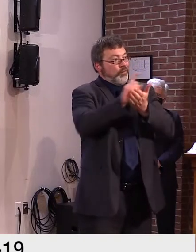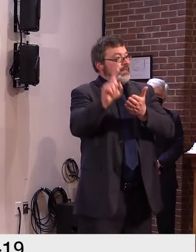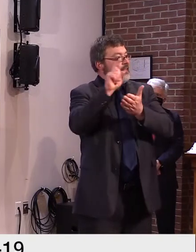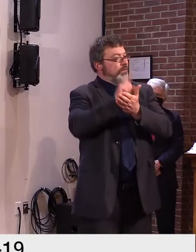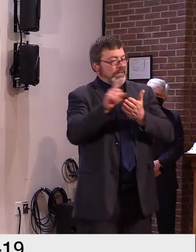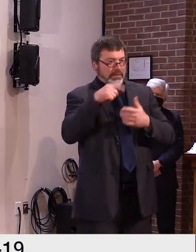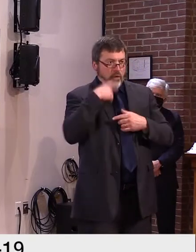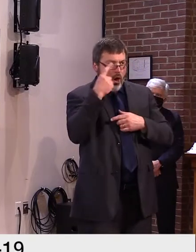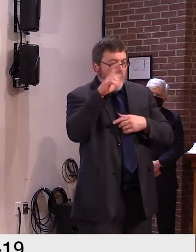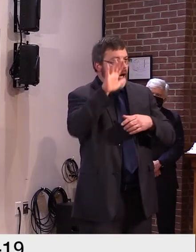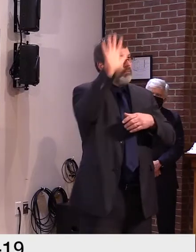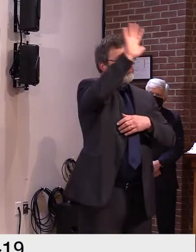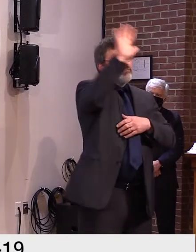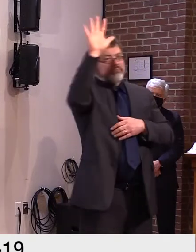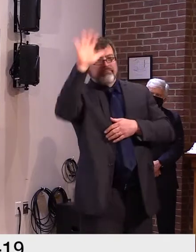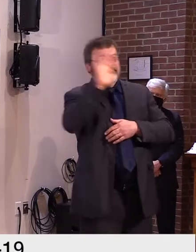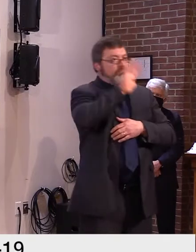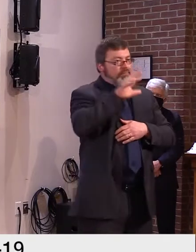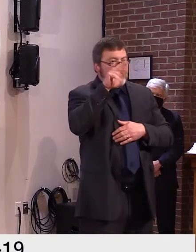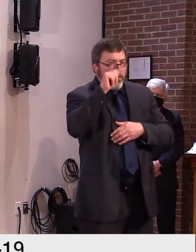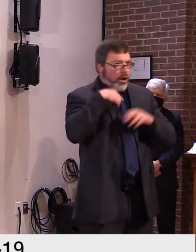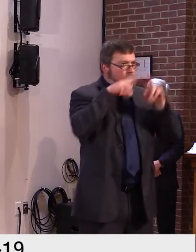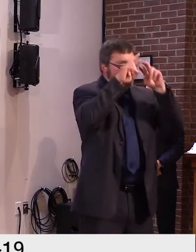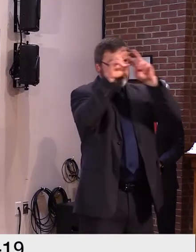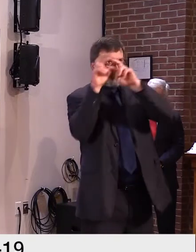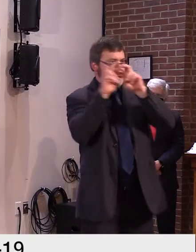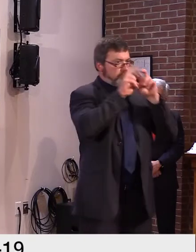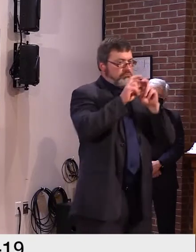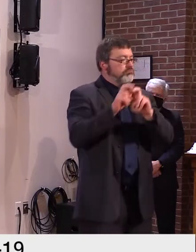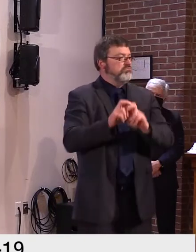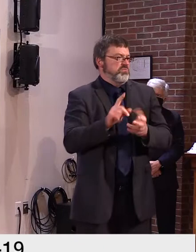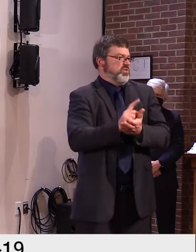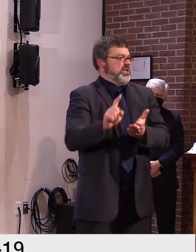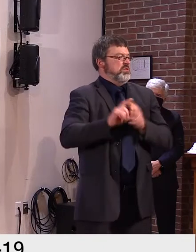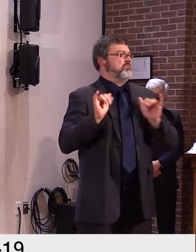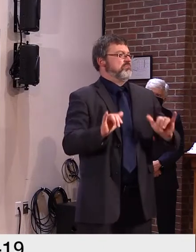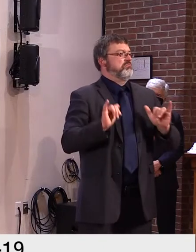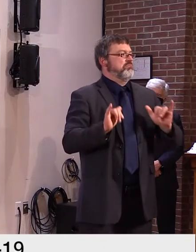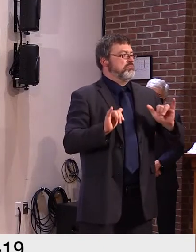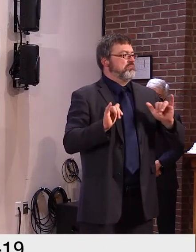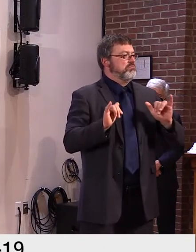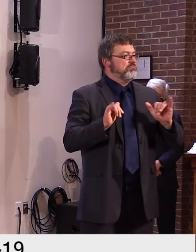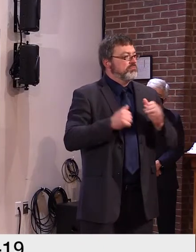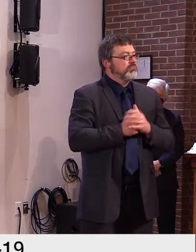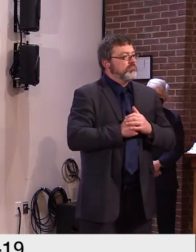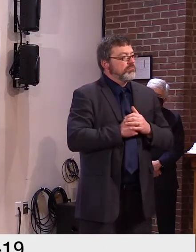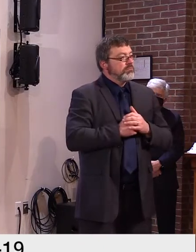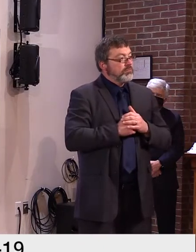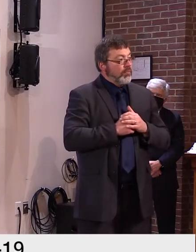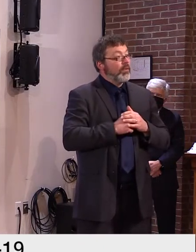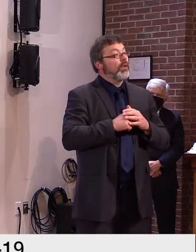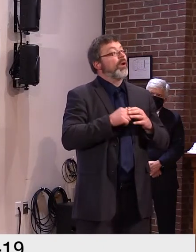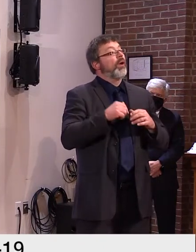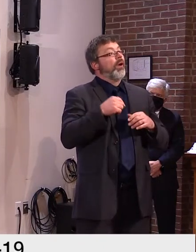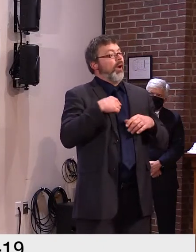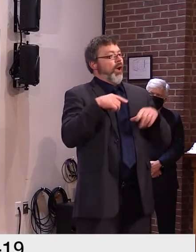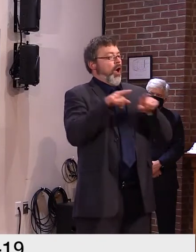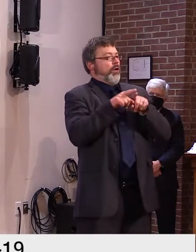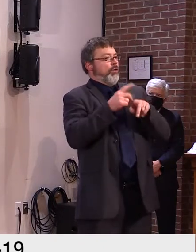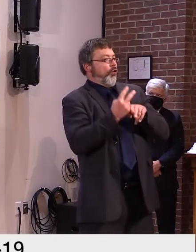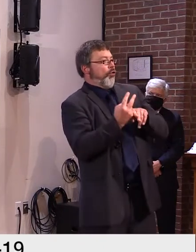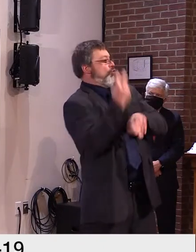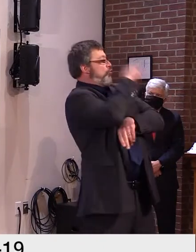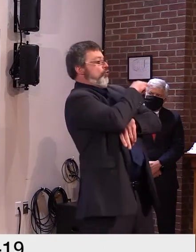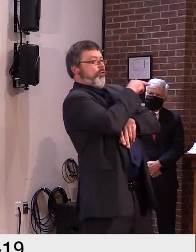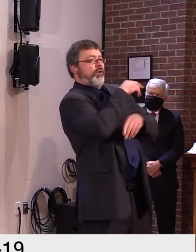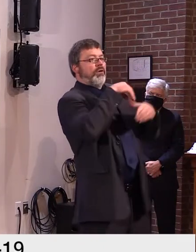Both regional data and especially Midwest data indicate that there are states that have had increases in